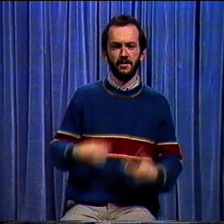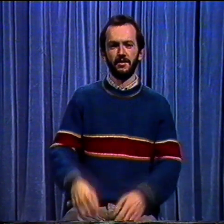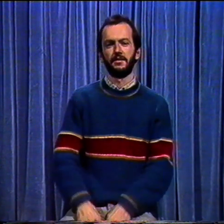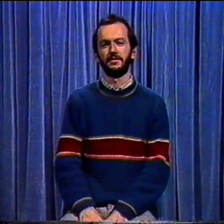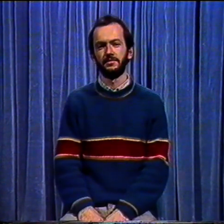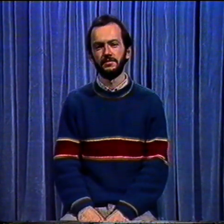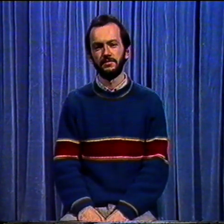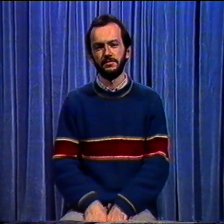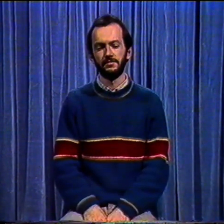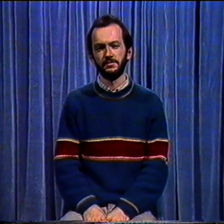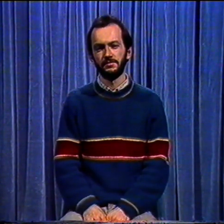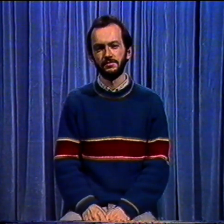I haven't.